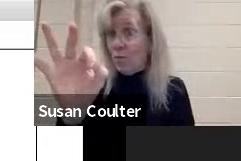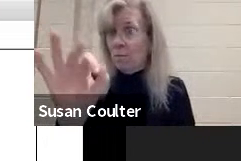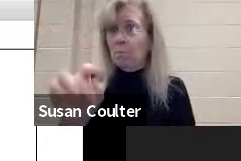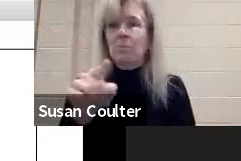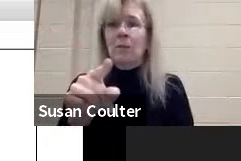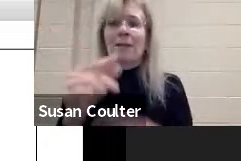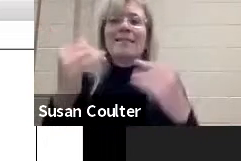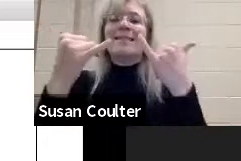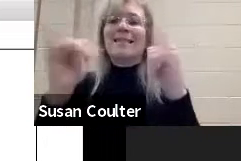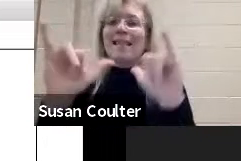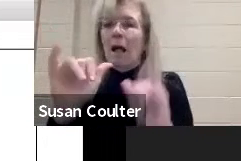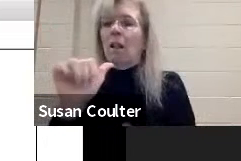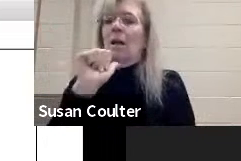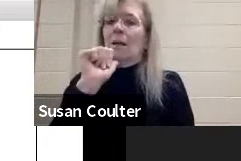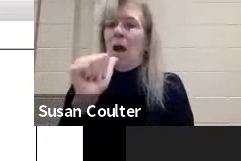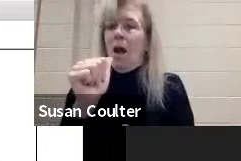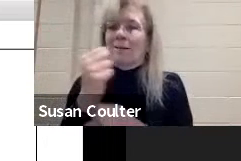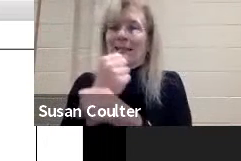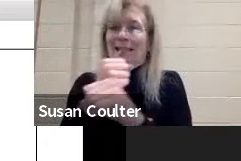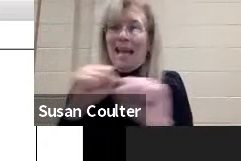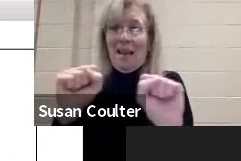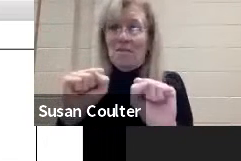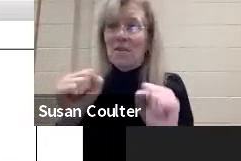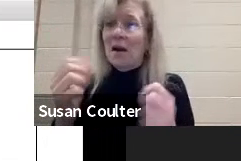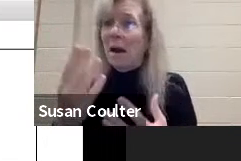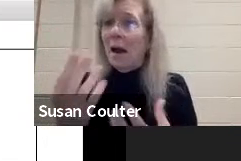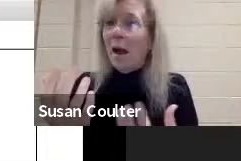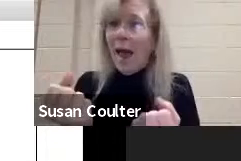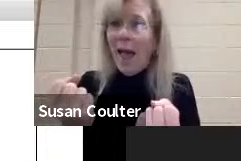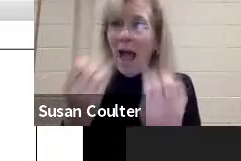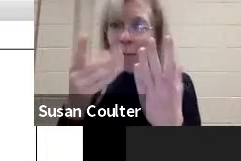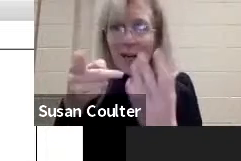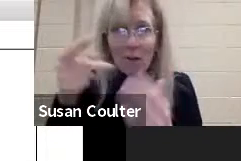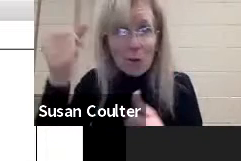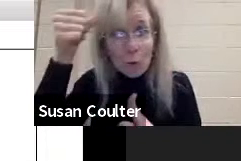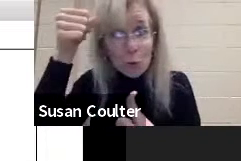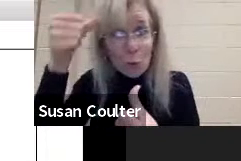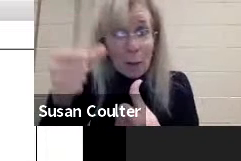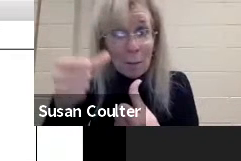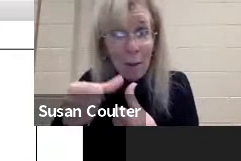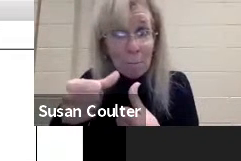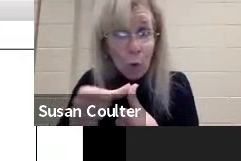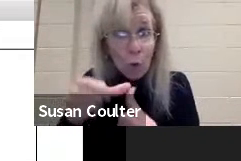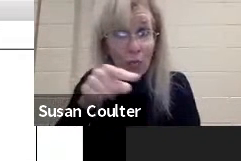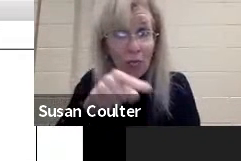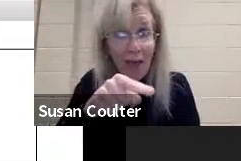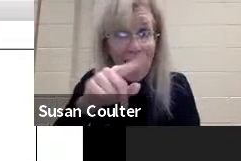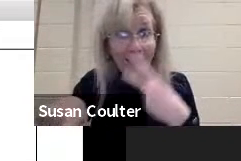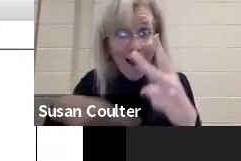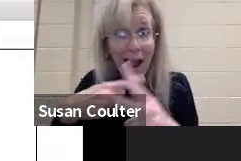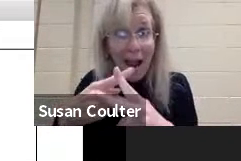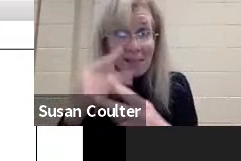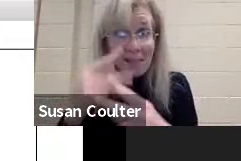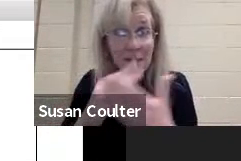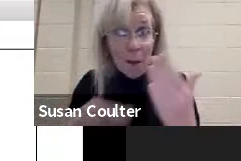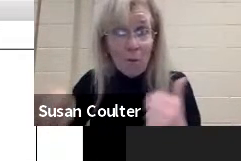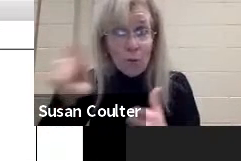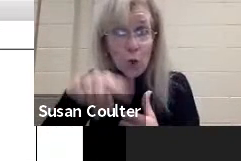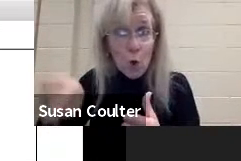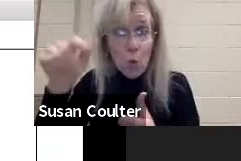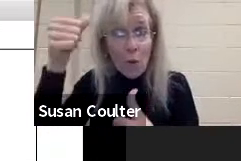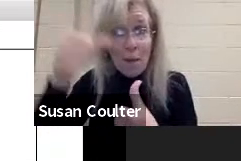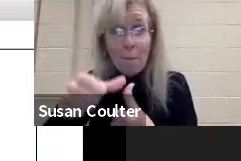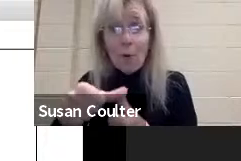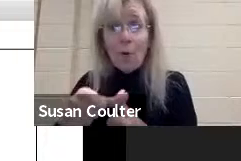out. Still not safe. How many of you do remember that kind? Some